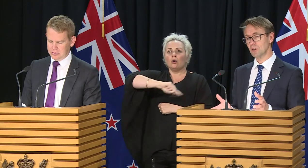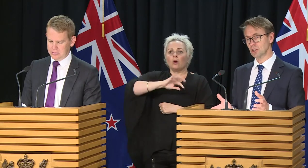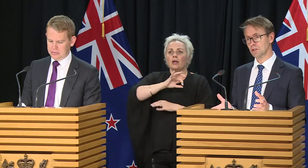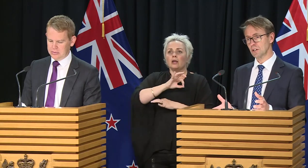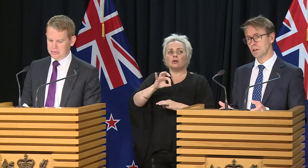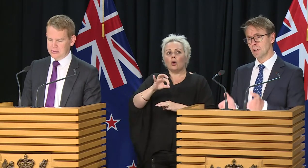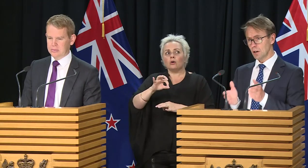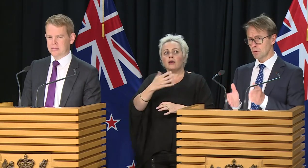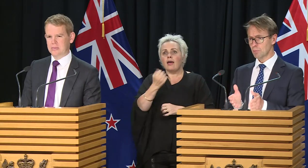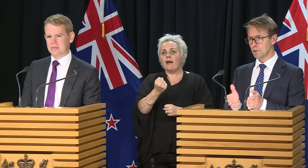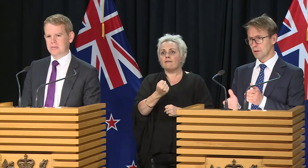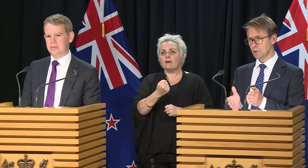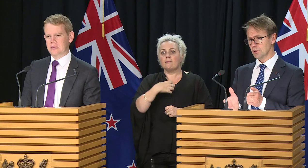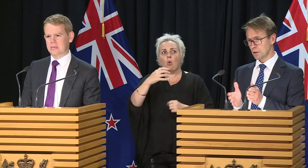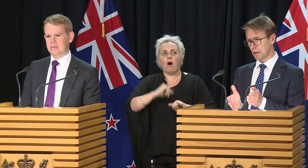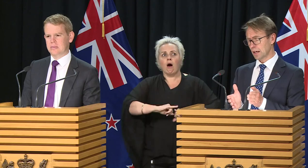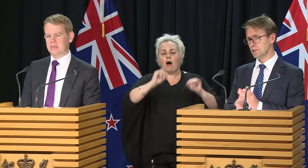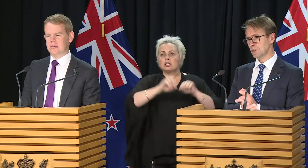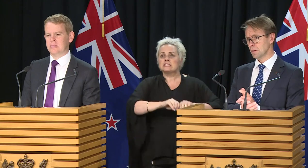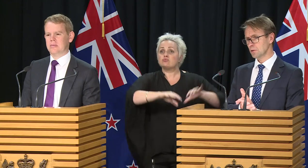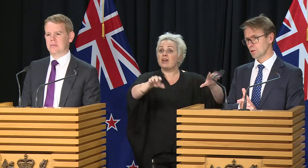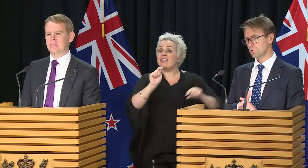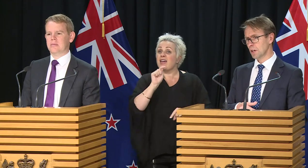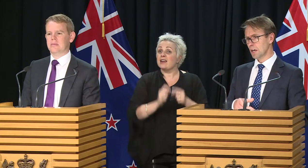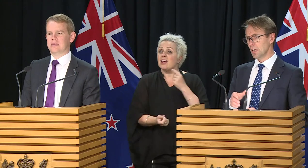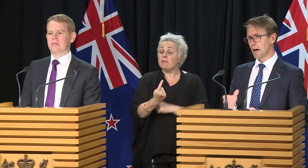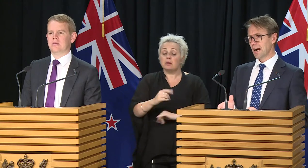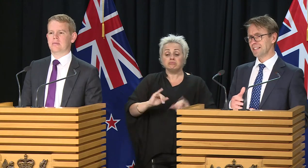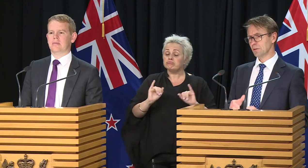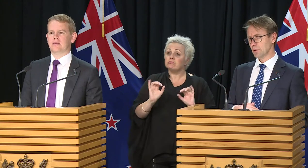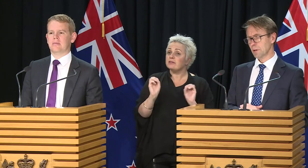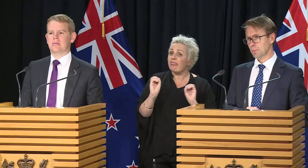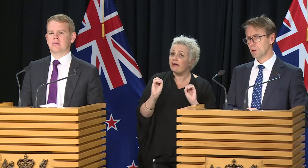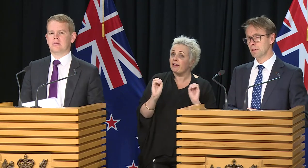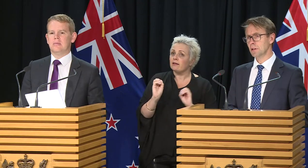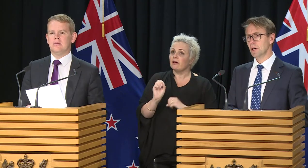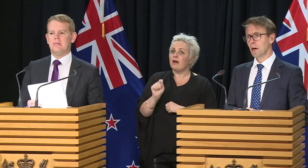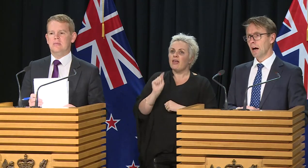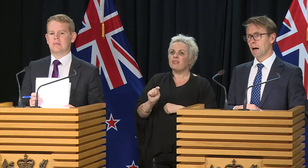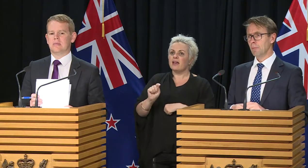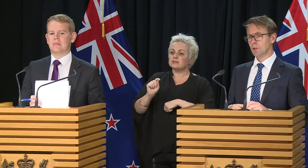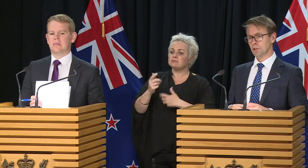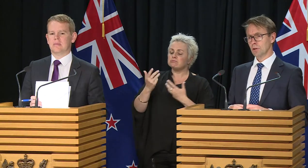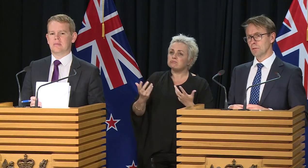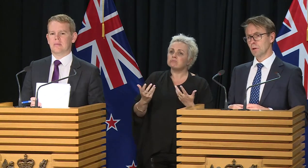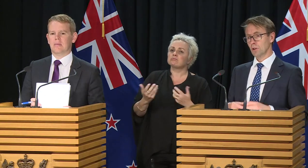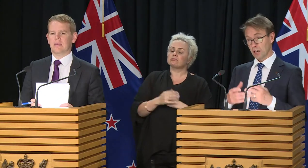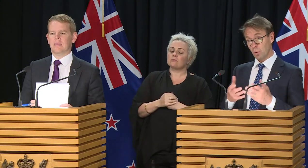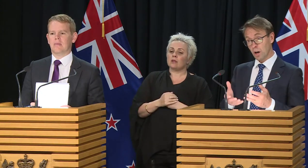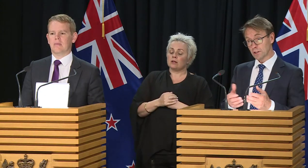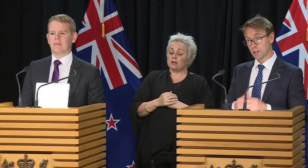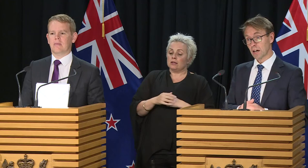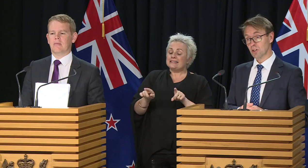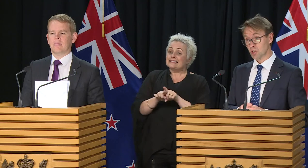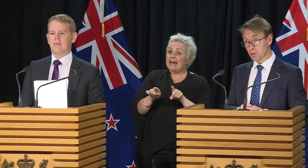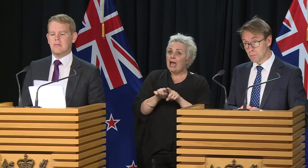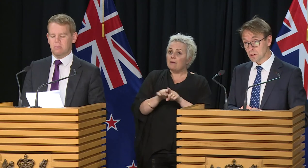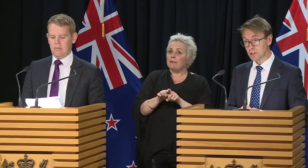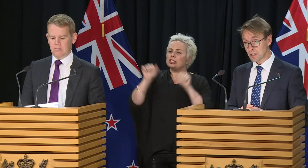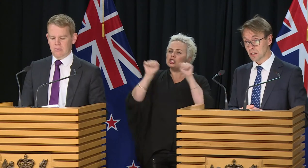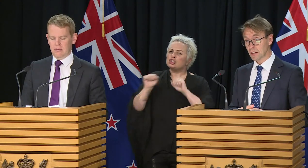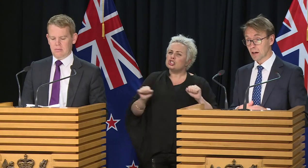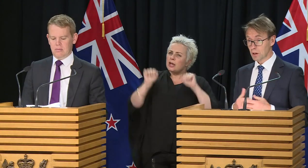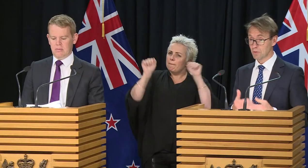further infections there. Remembering that was in that case in the sort of asymptomatic period. So likewise, the